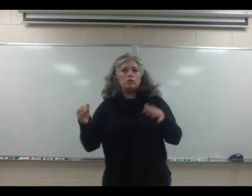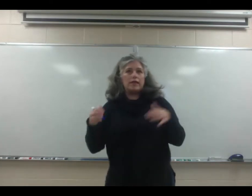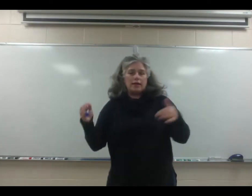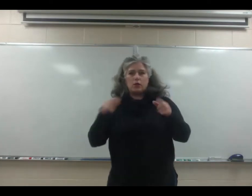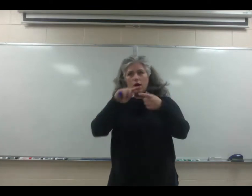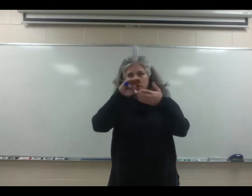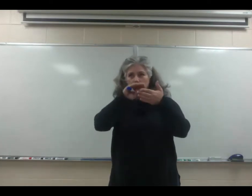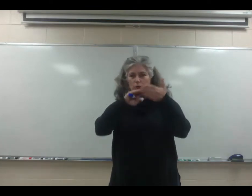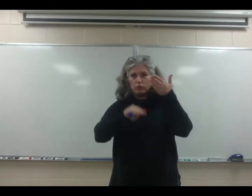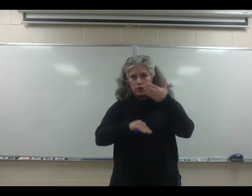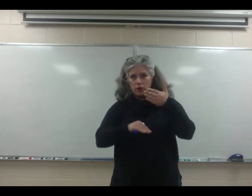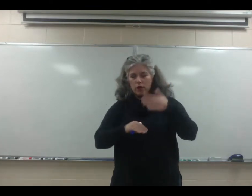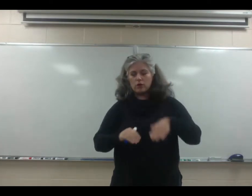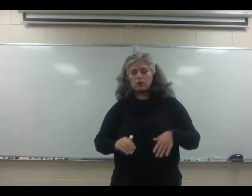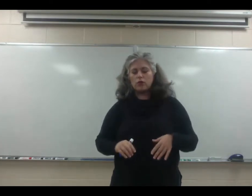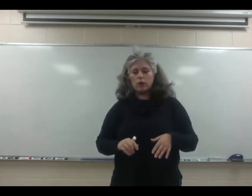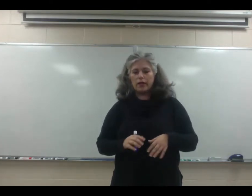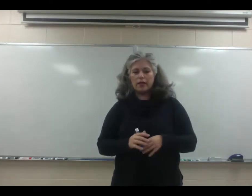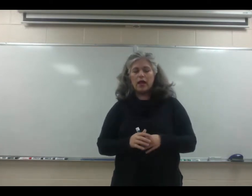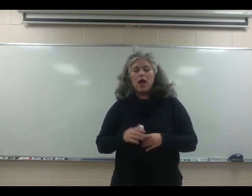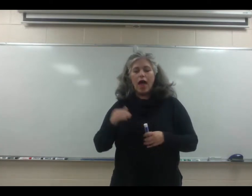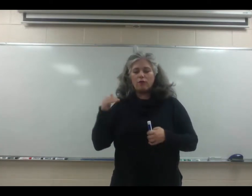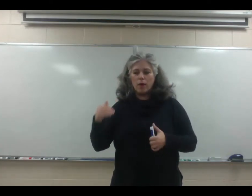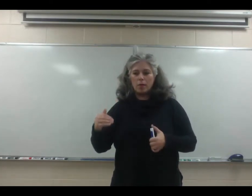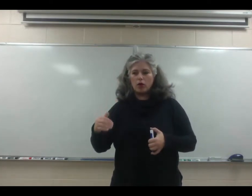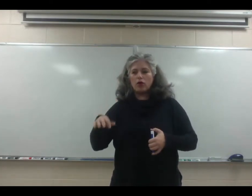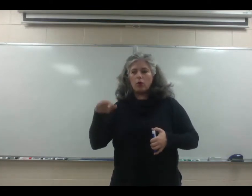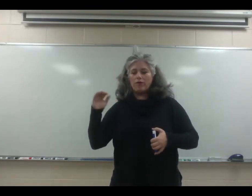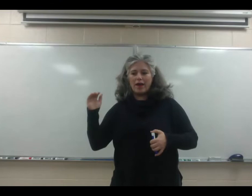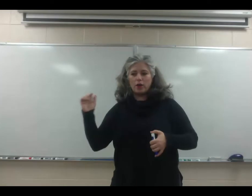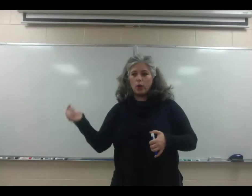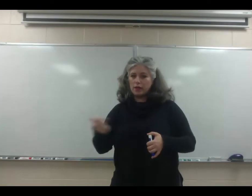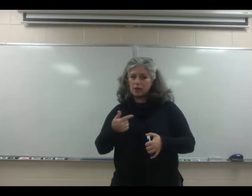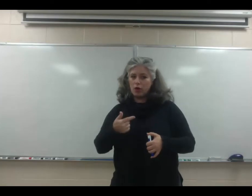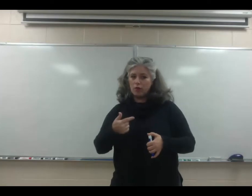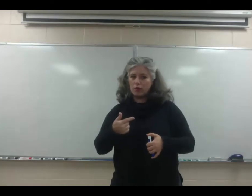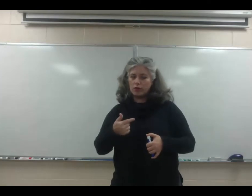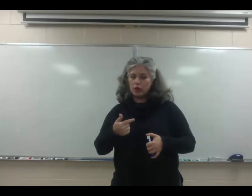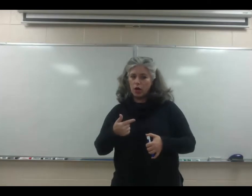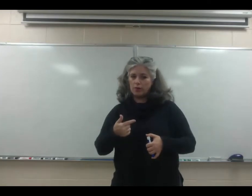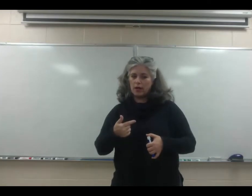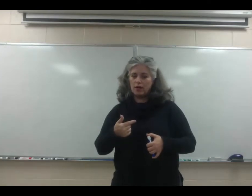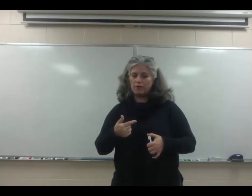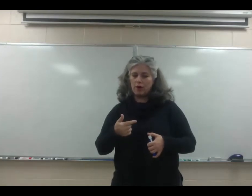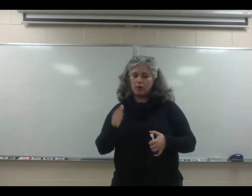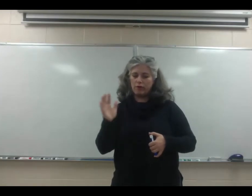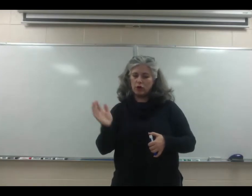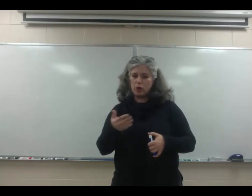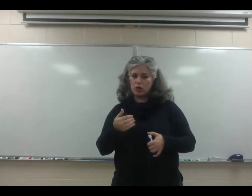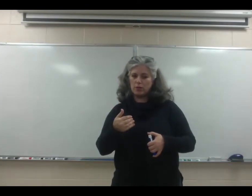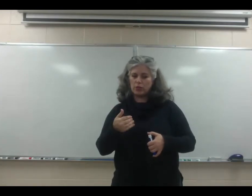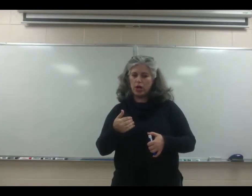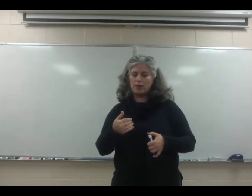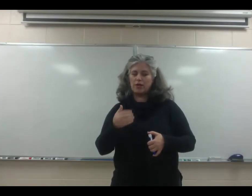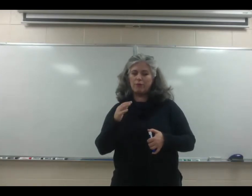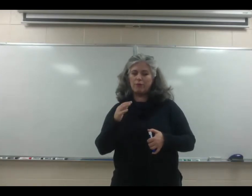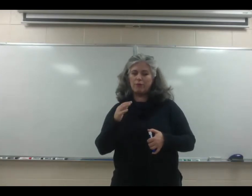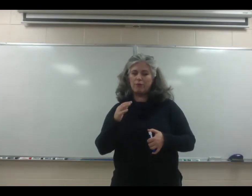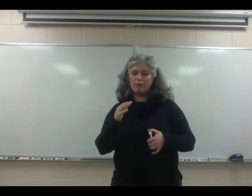So I mean, we review those really quickly, and remember, we've had a quiz over the Mr. Help stuff, the first part of the Mr. Help stuff, but you need